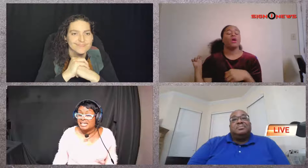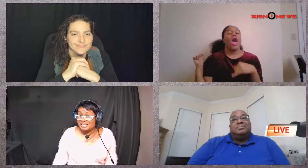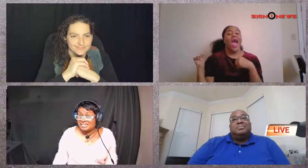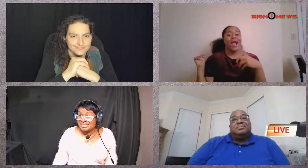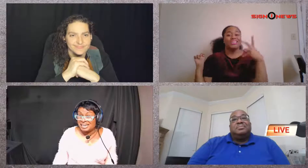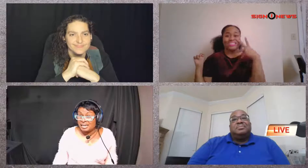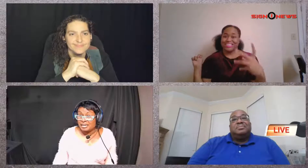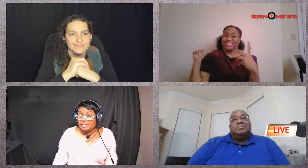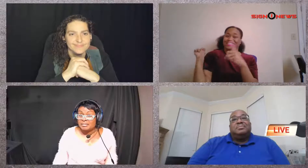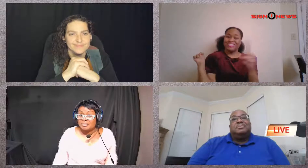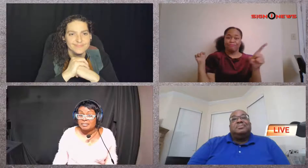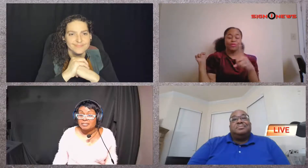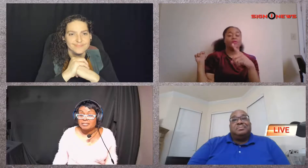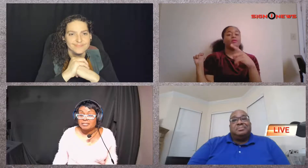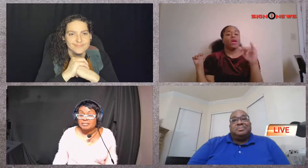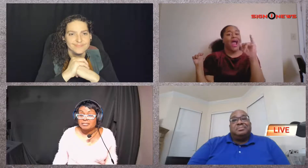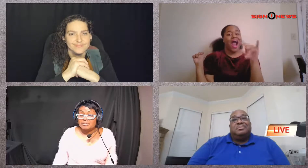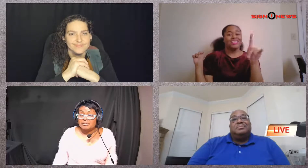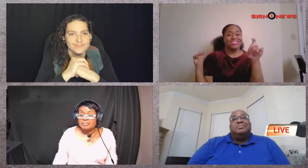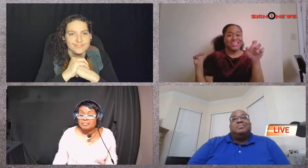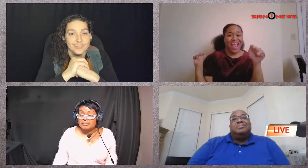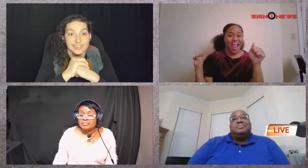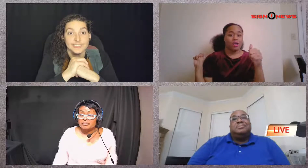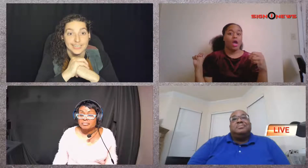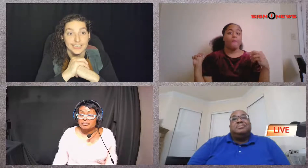about IDEA.